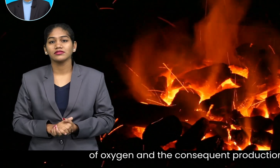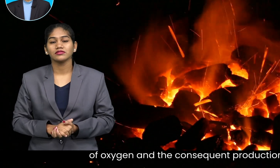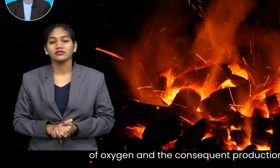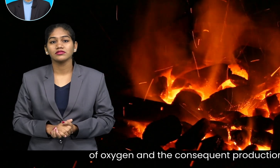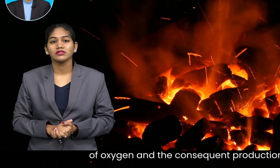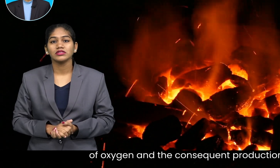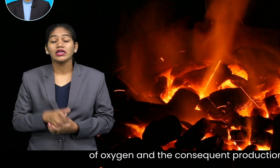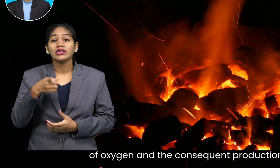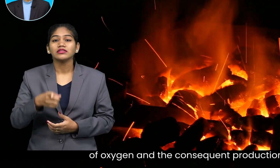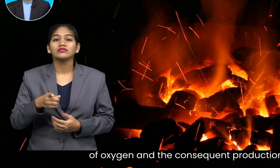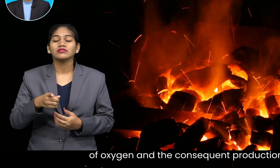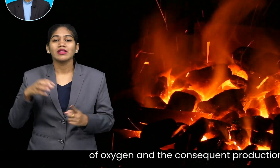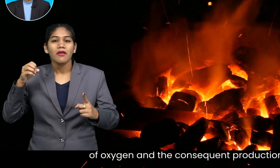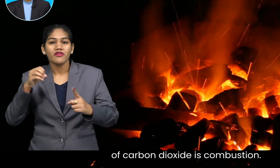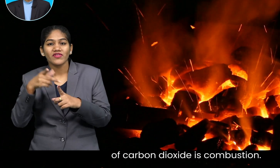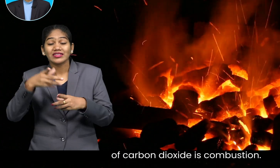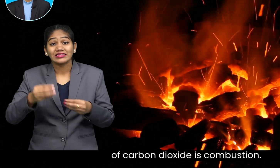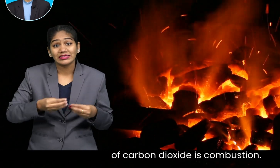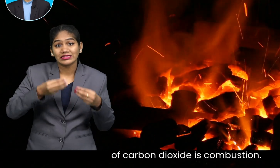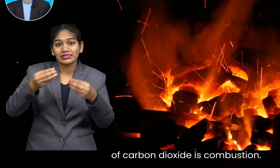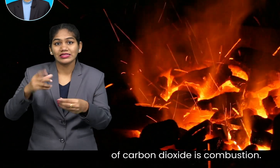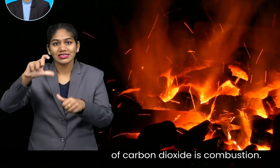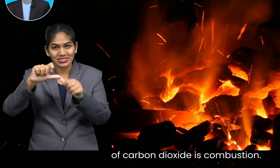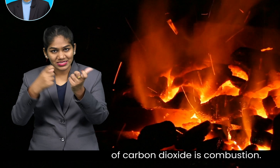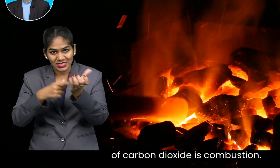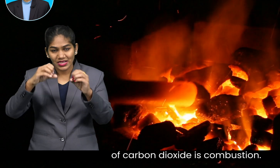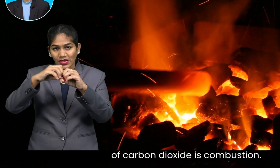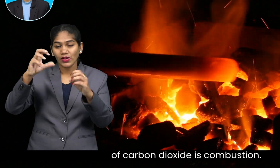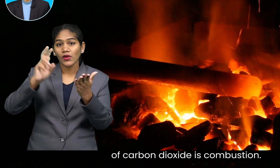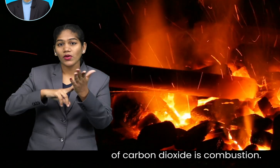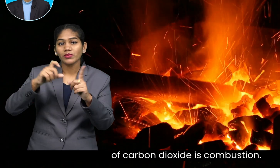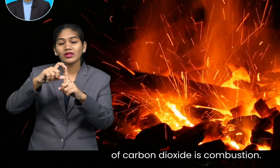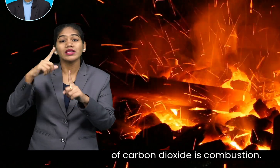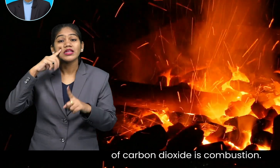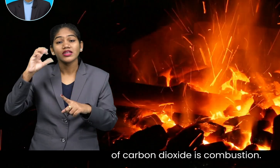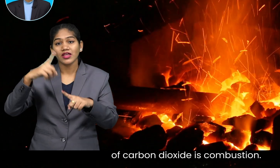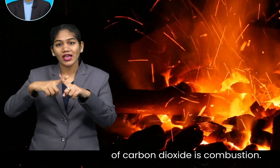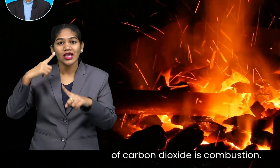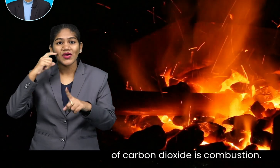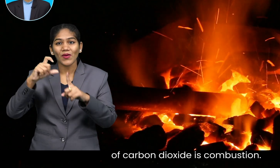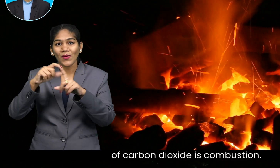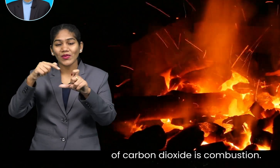the consequent production of carbon dioxide is combustion.